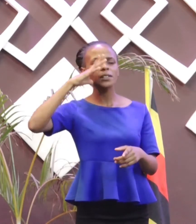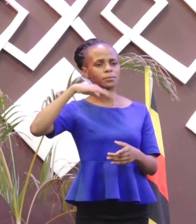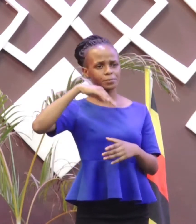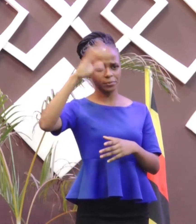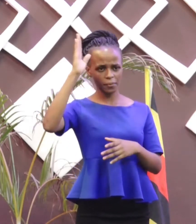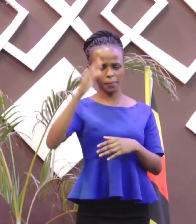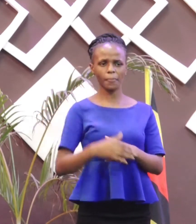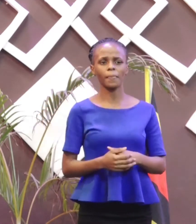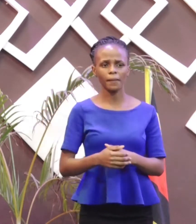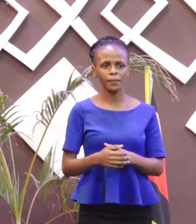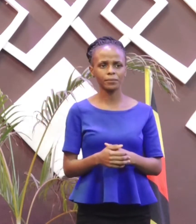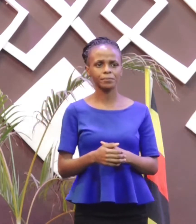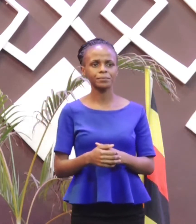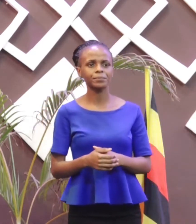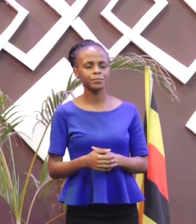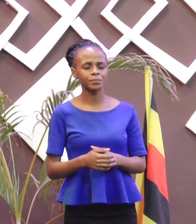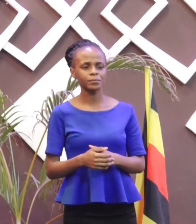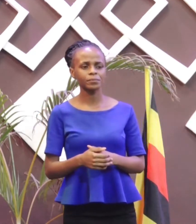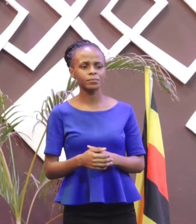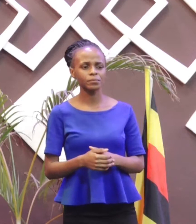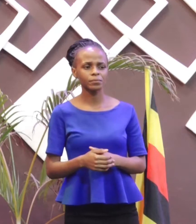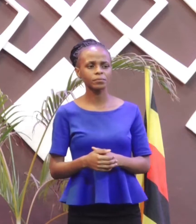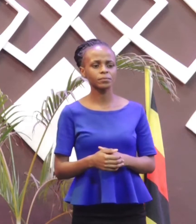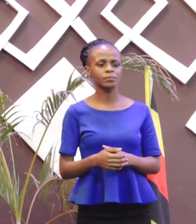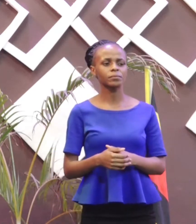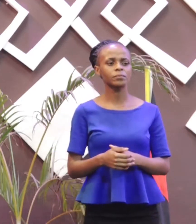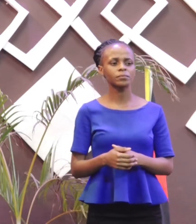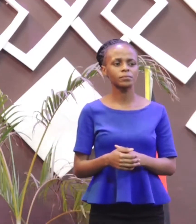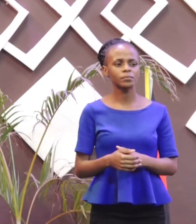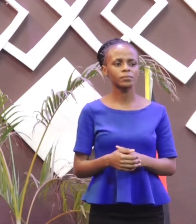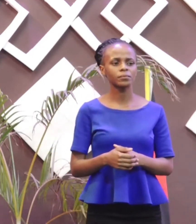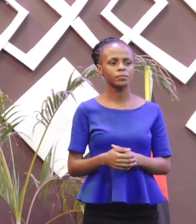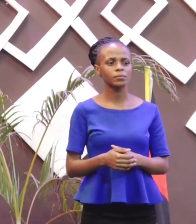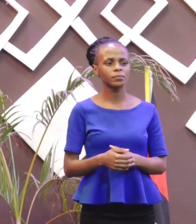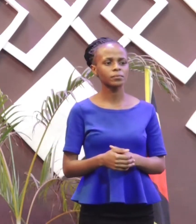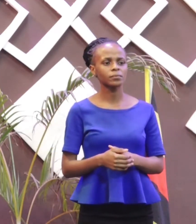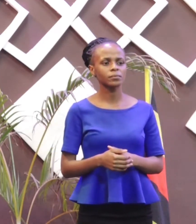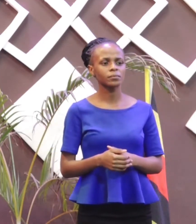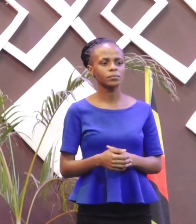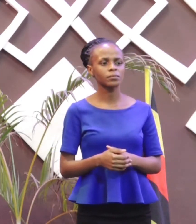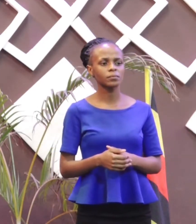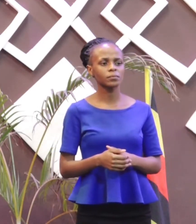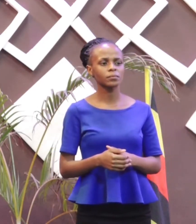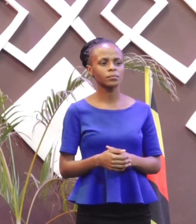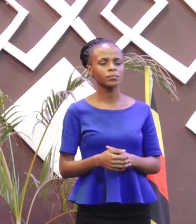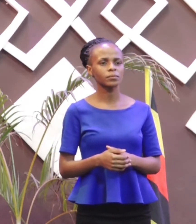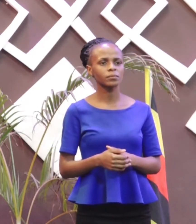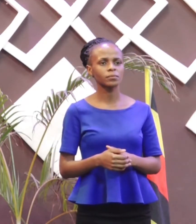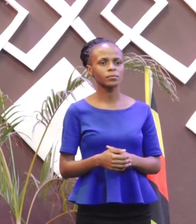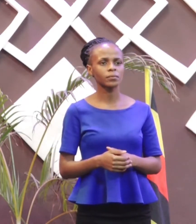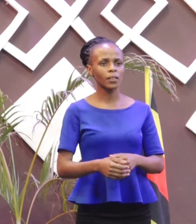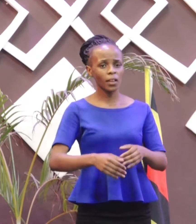mukukiriza n'okutuuka kutegeera Katonda kuba kutukuza mu kigera kya